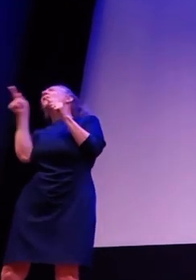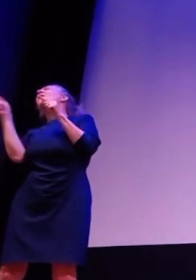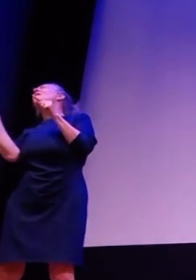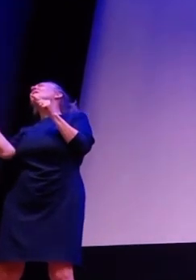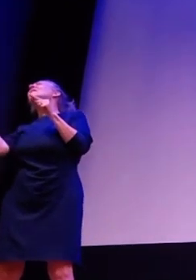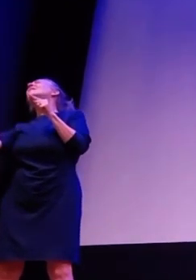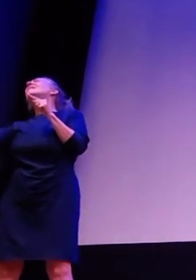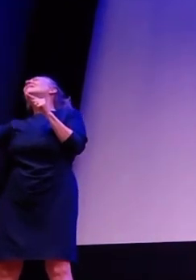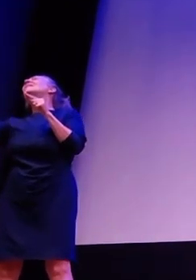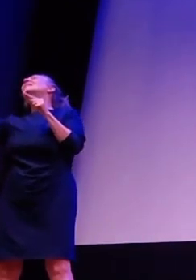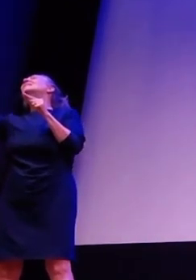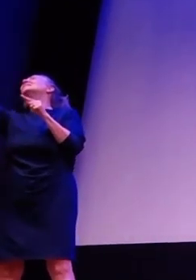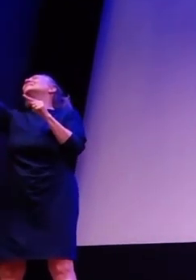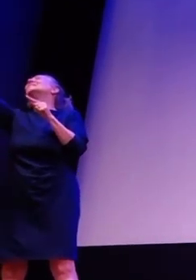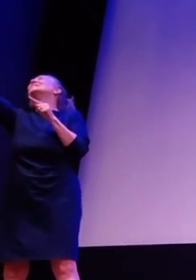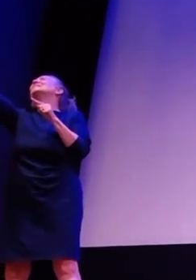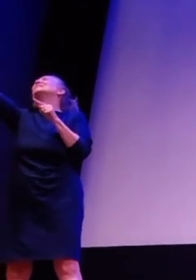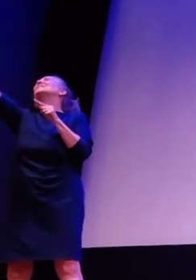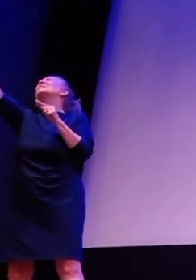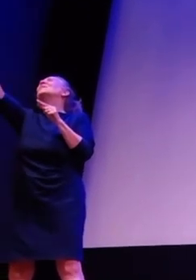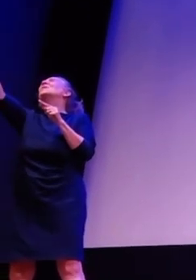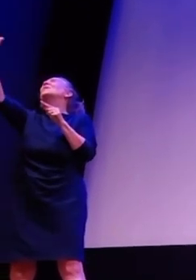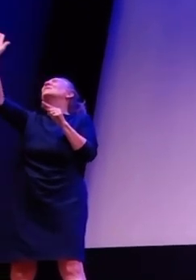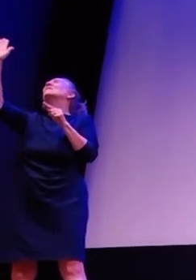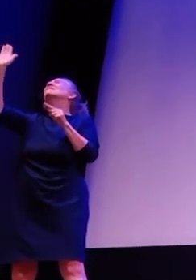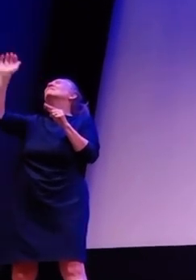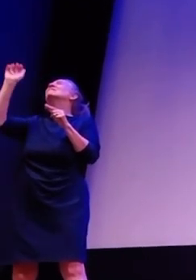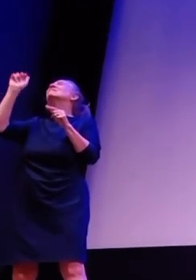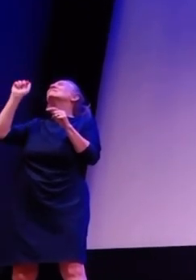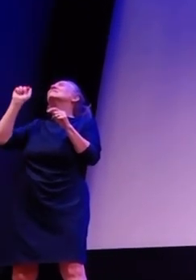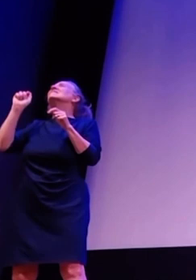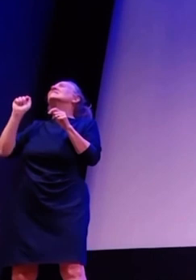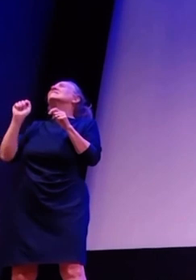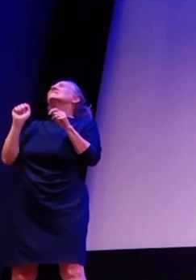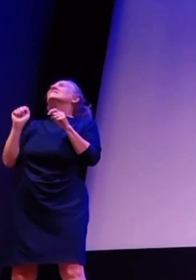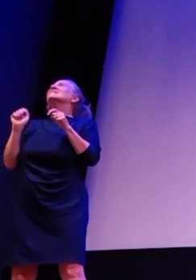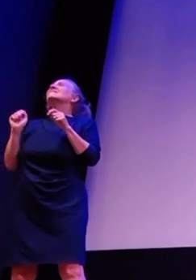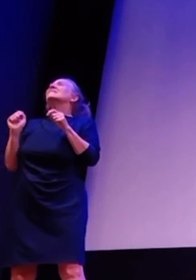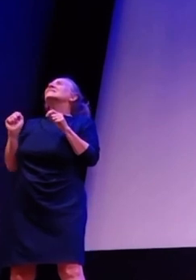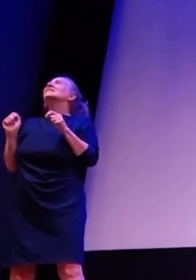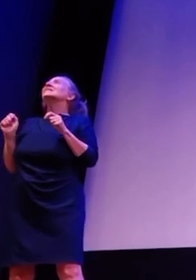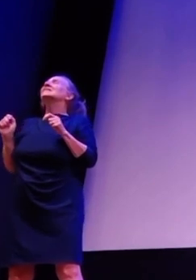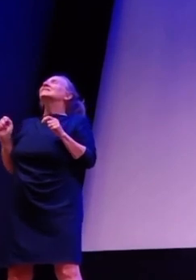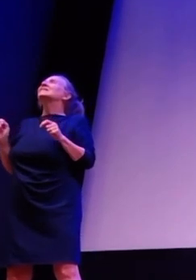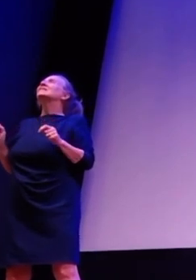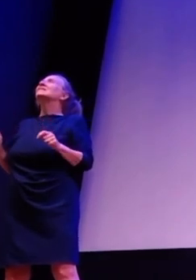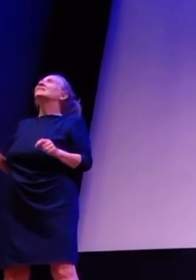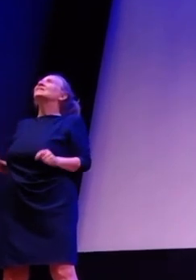over the rainbow,